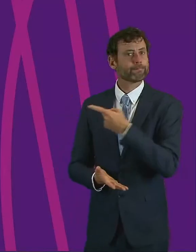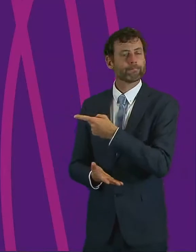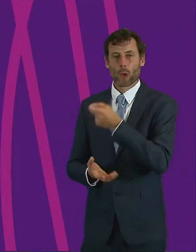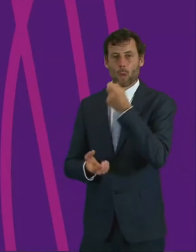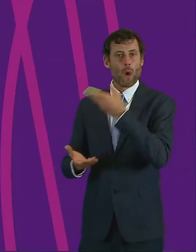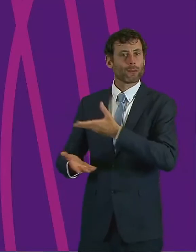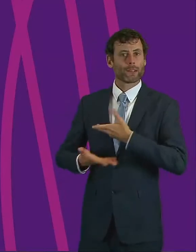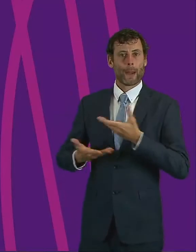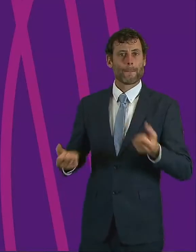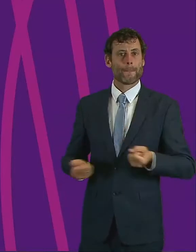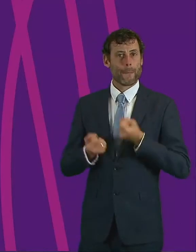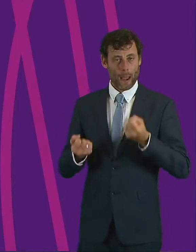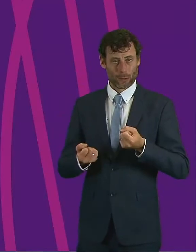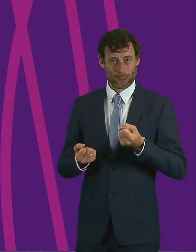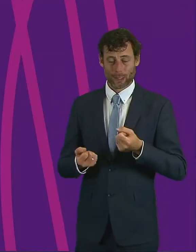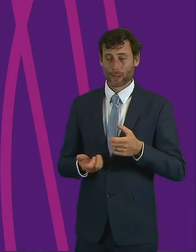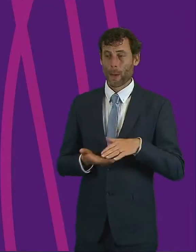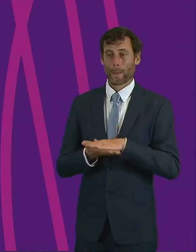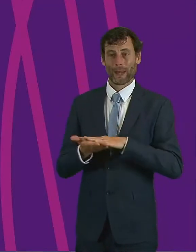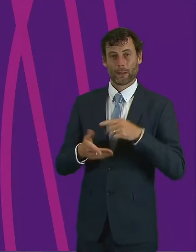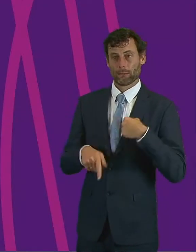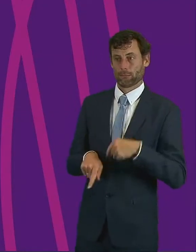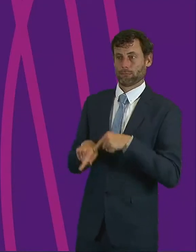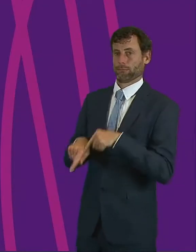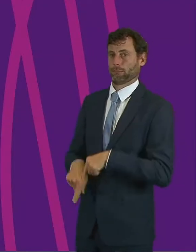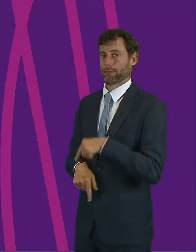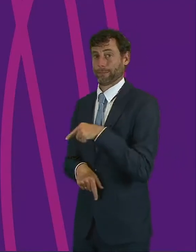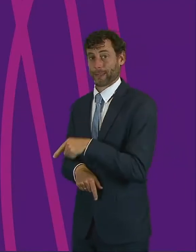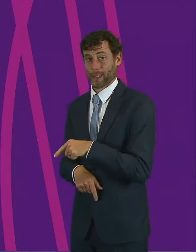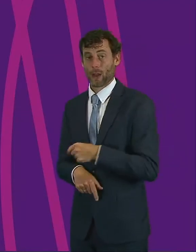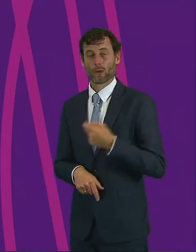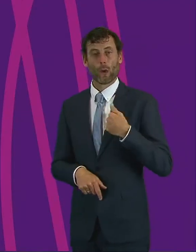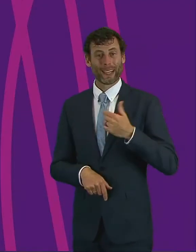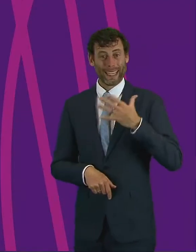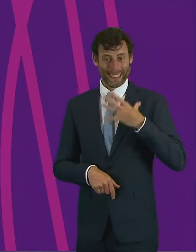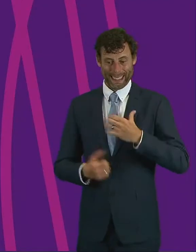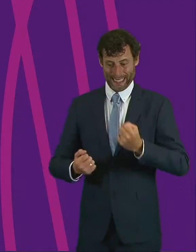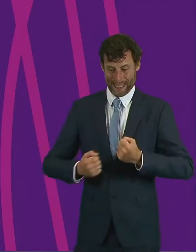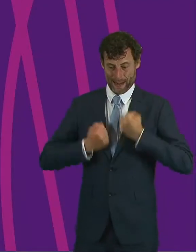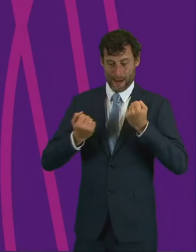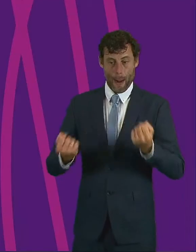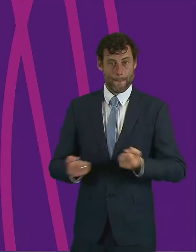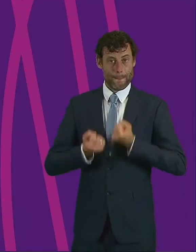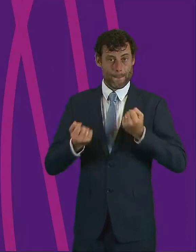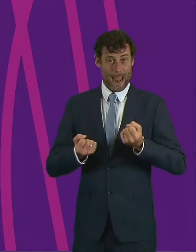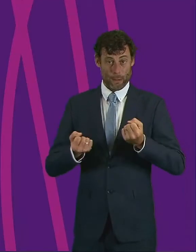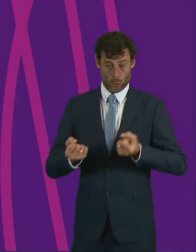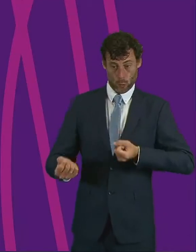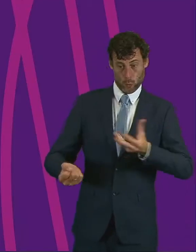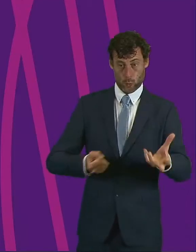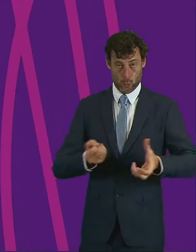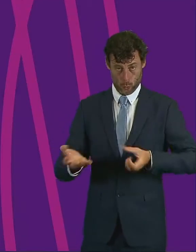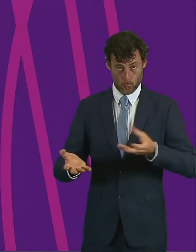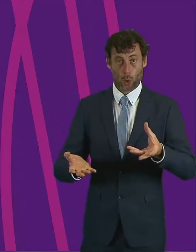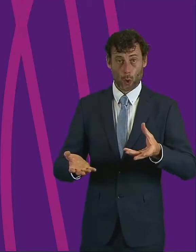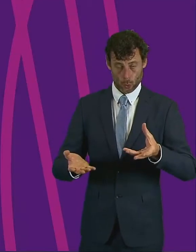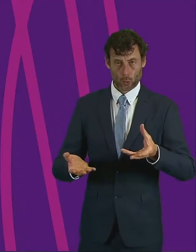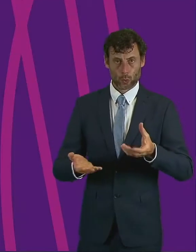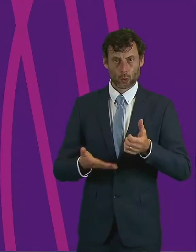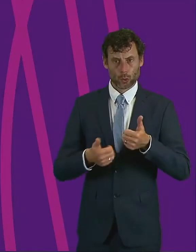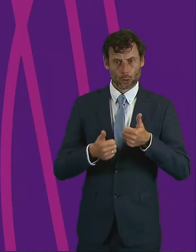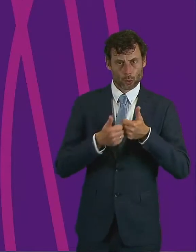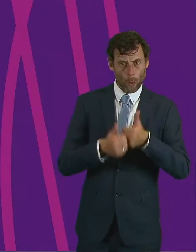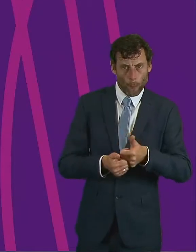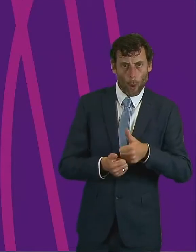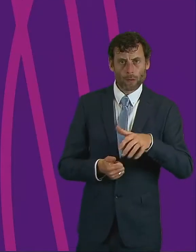providing long-term certainty for businesses or households, they simply push the problems back towards the turn of the year,